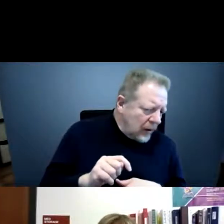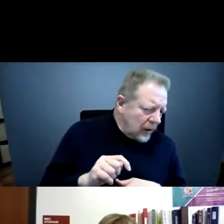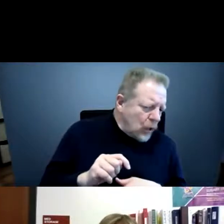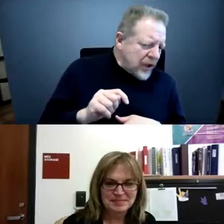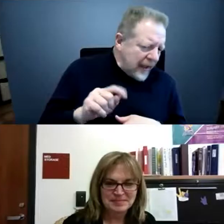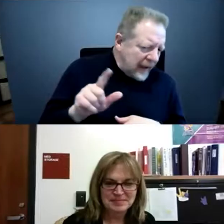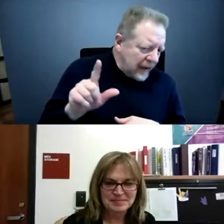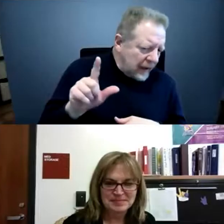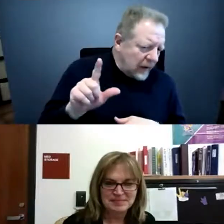Lucy?